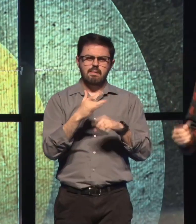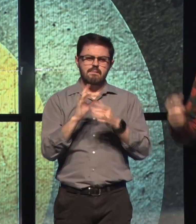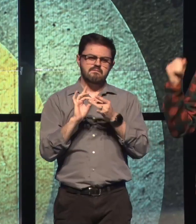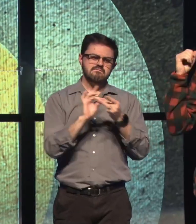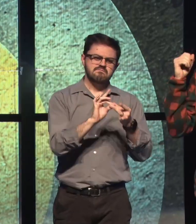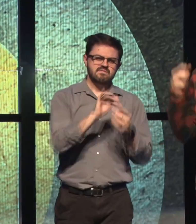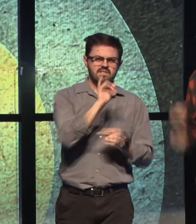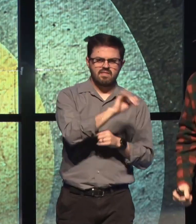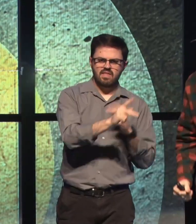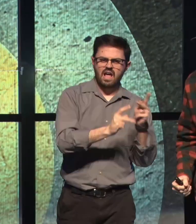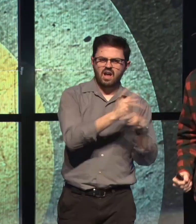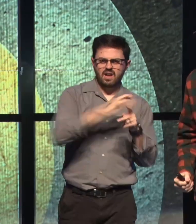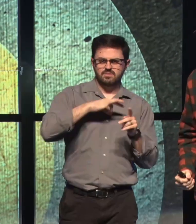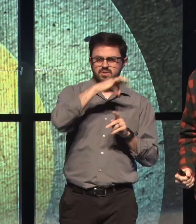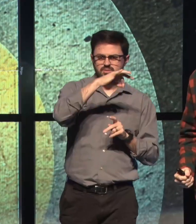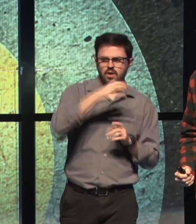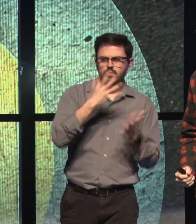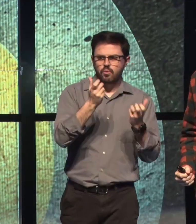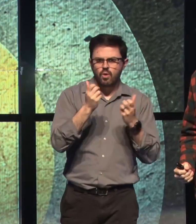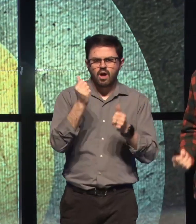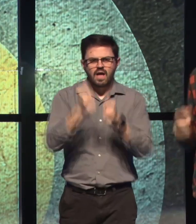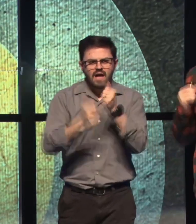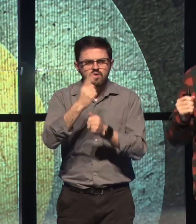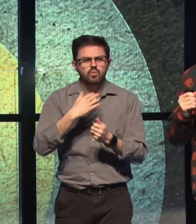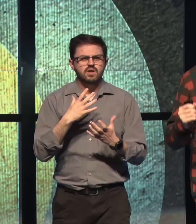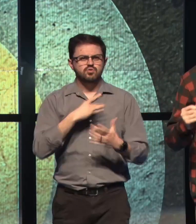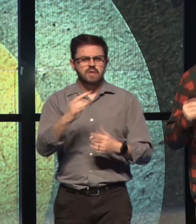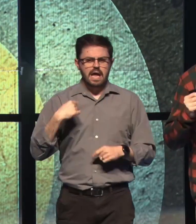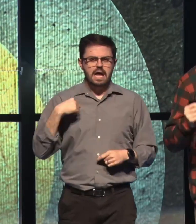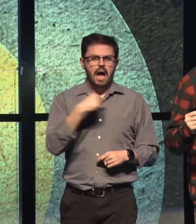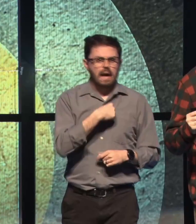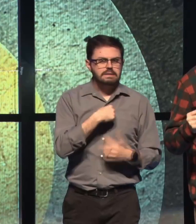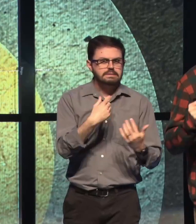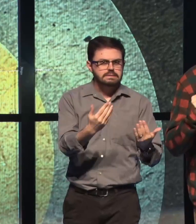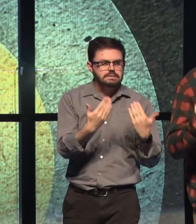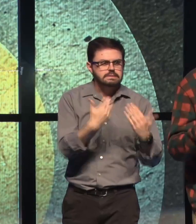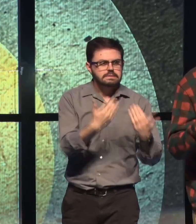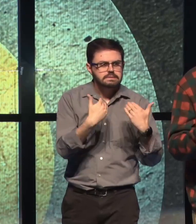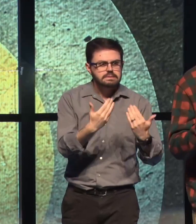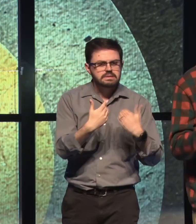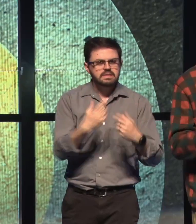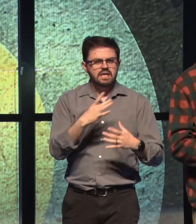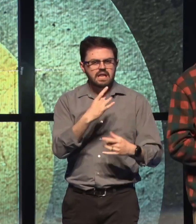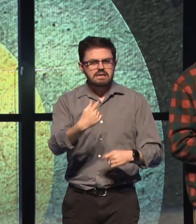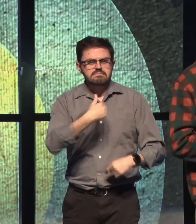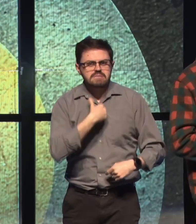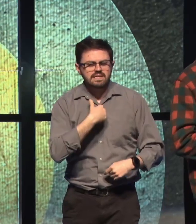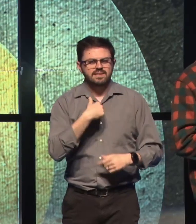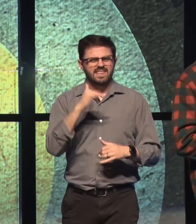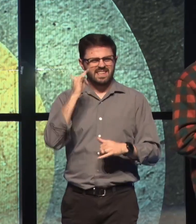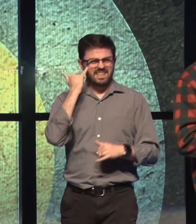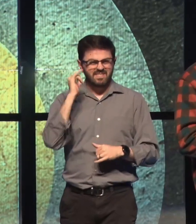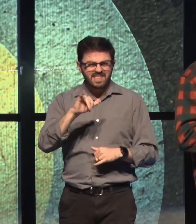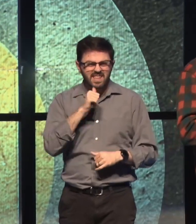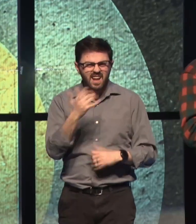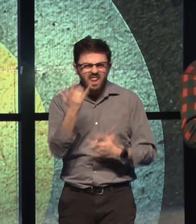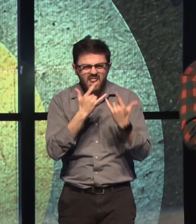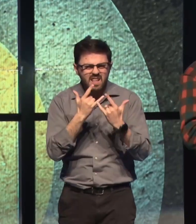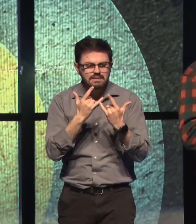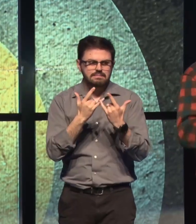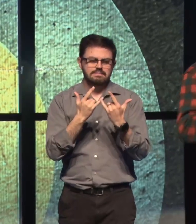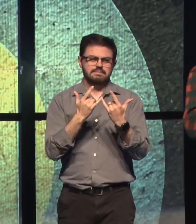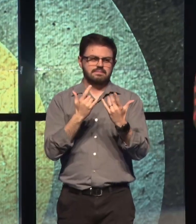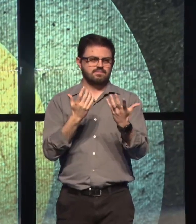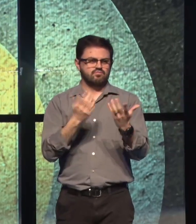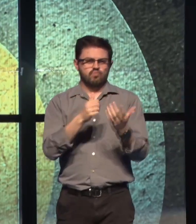everyone like us. If that isn't narcissism, I don't know what is. And that's a